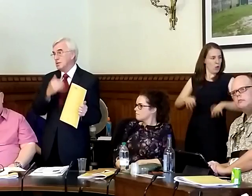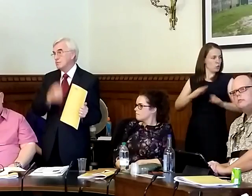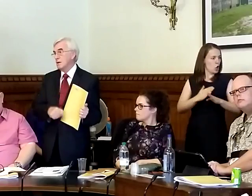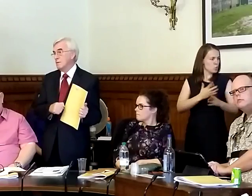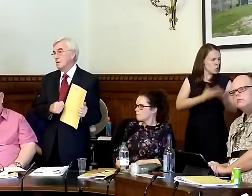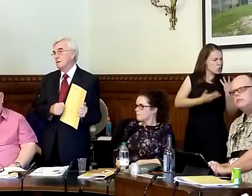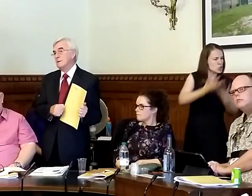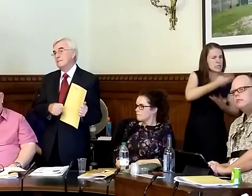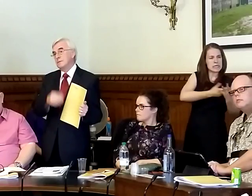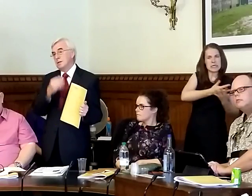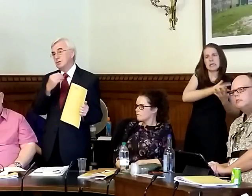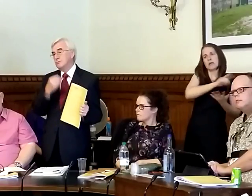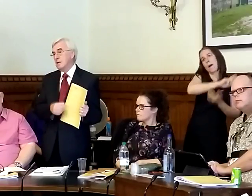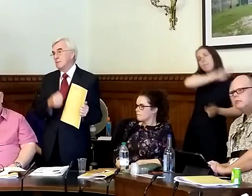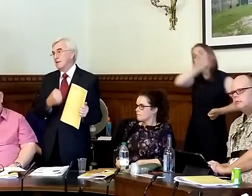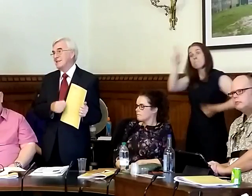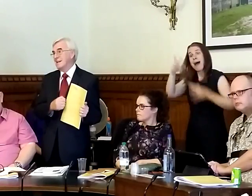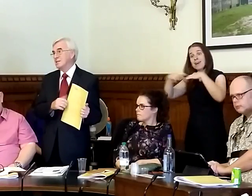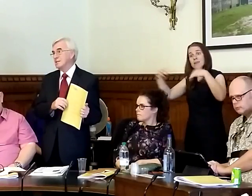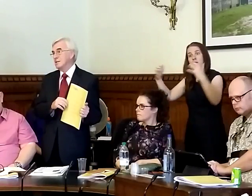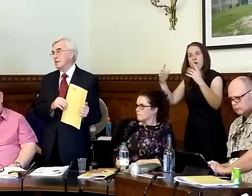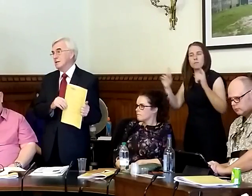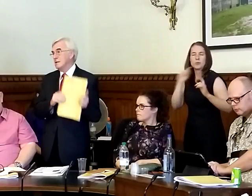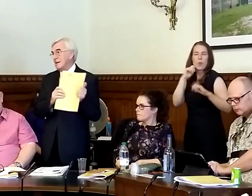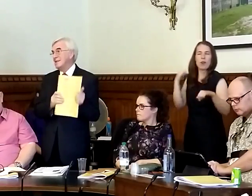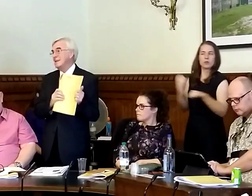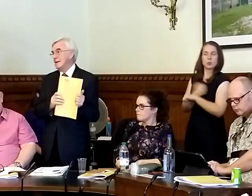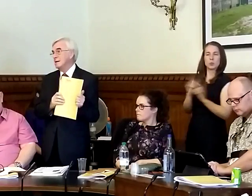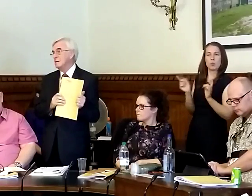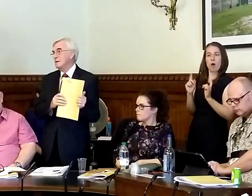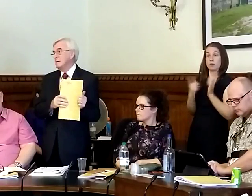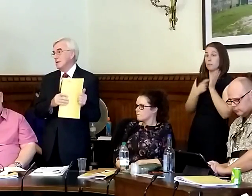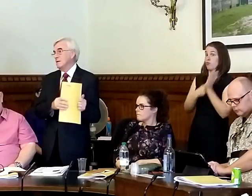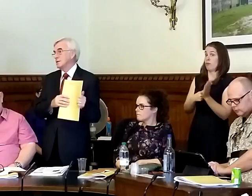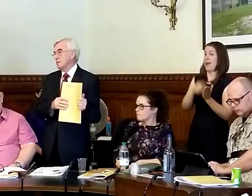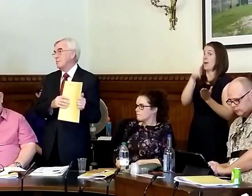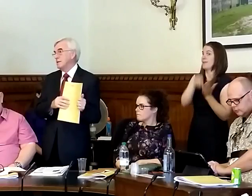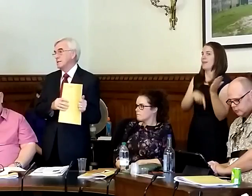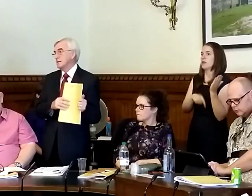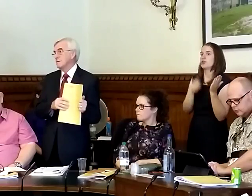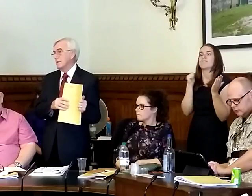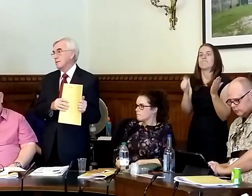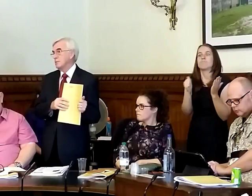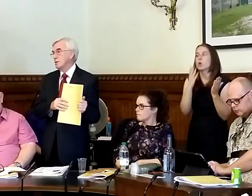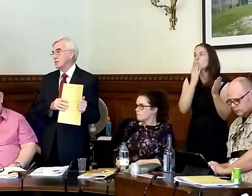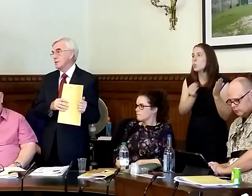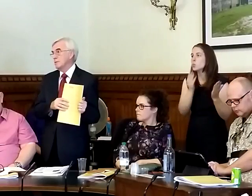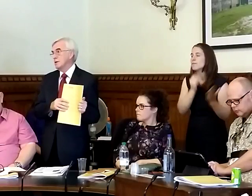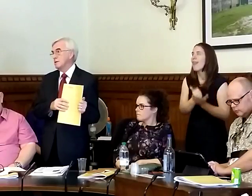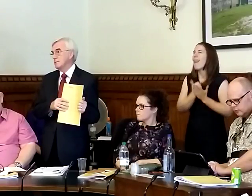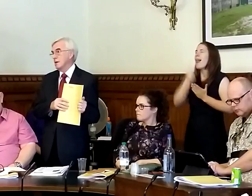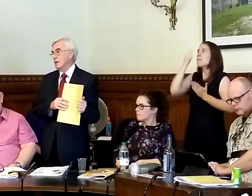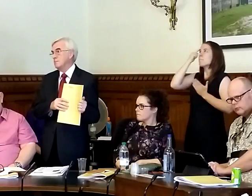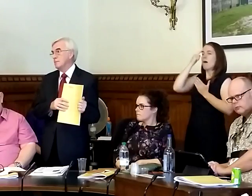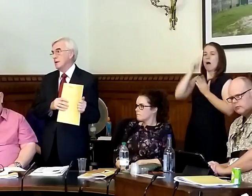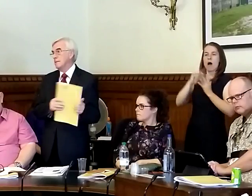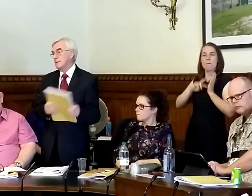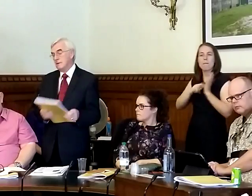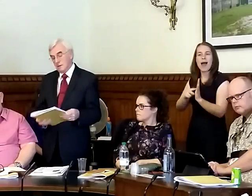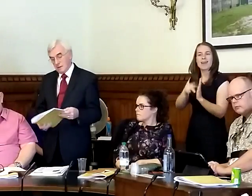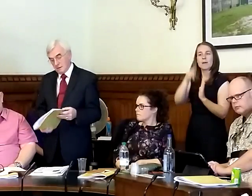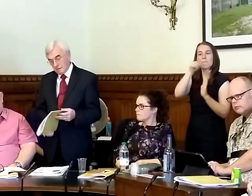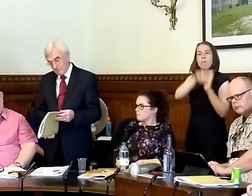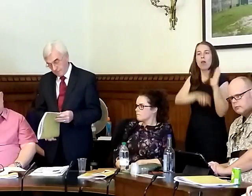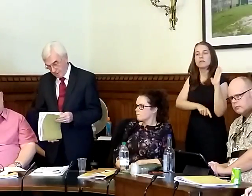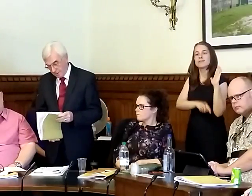Labour Party. These recommendations in here give us the basis of that, the policy that we can try and